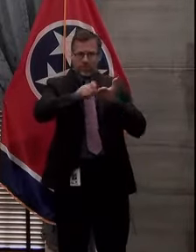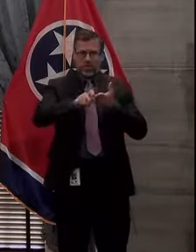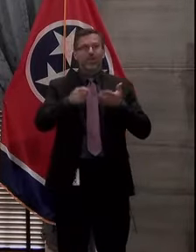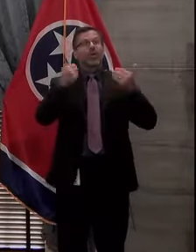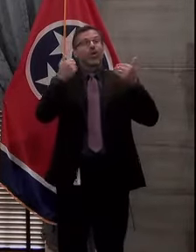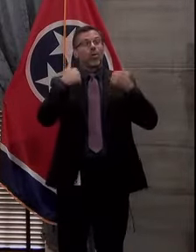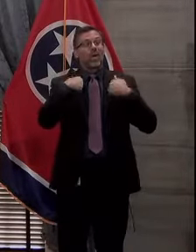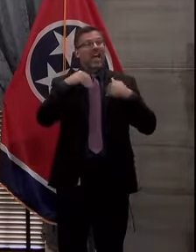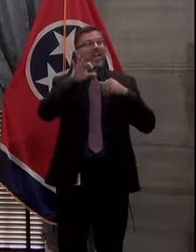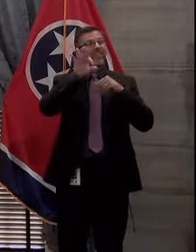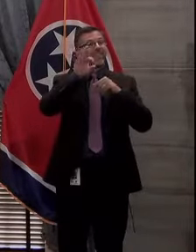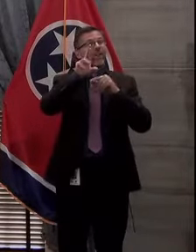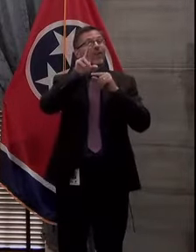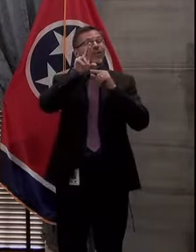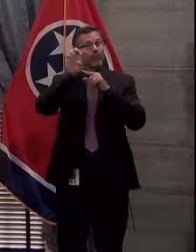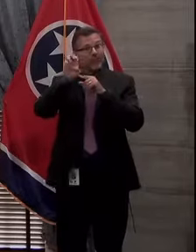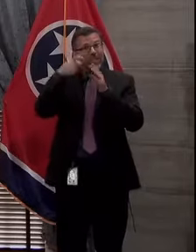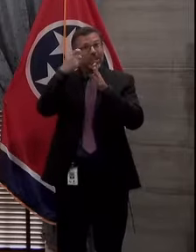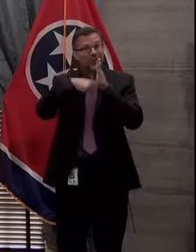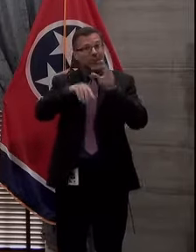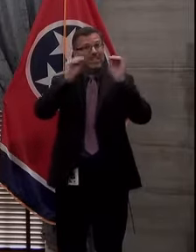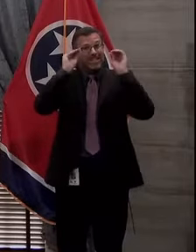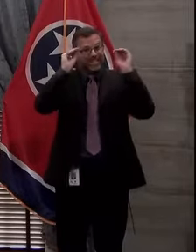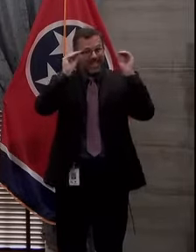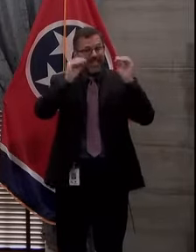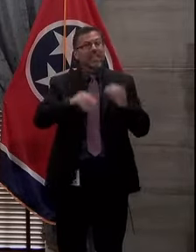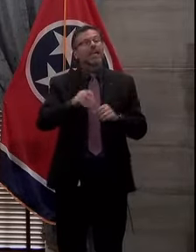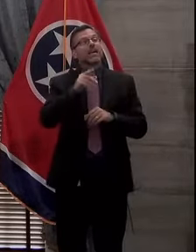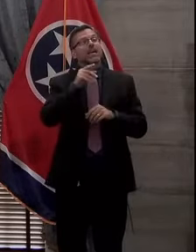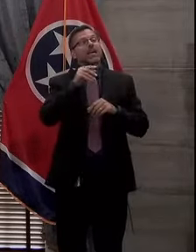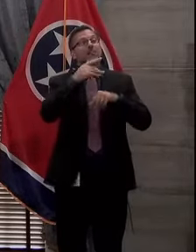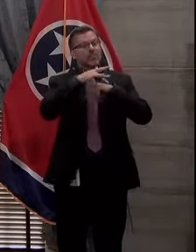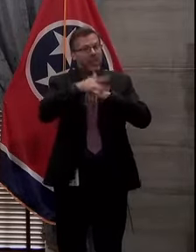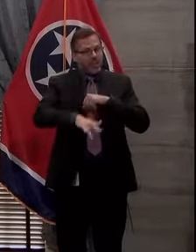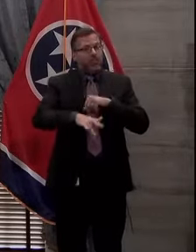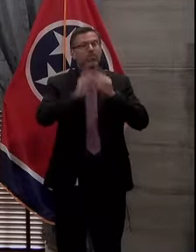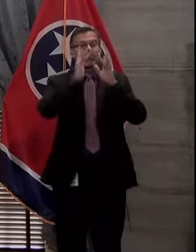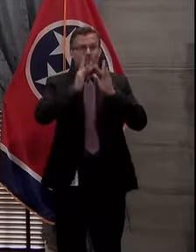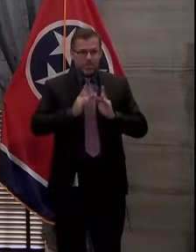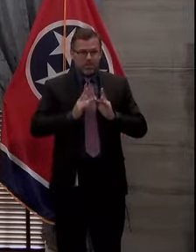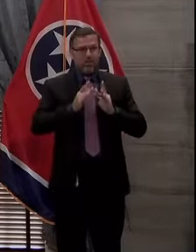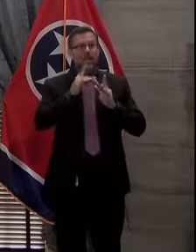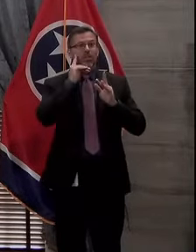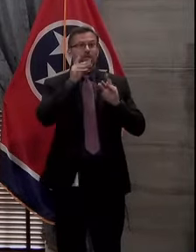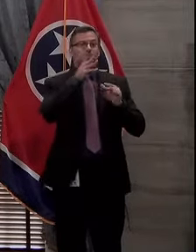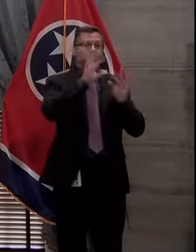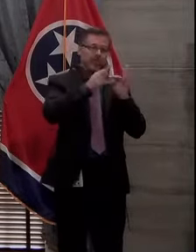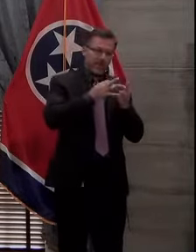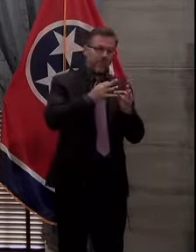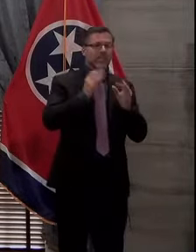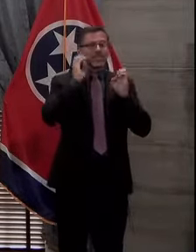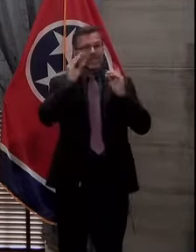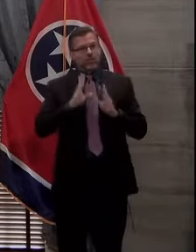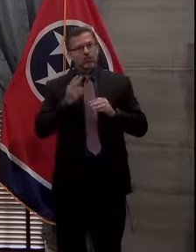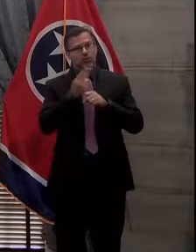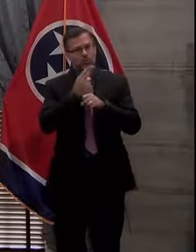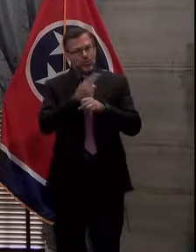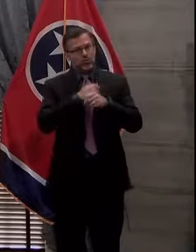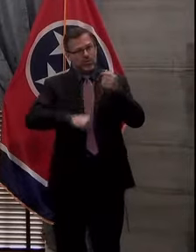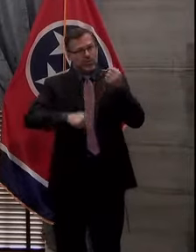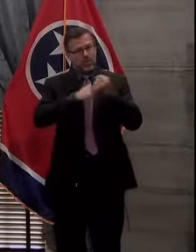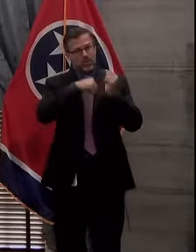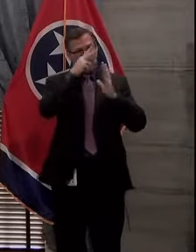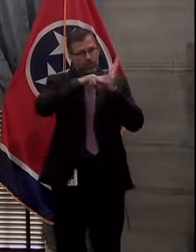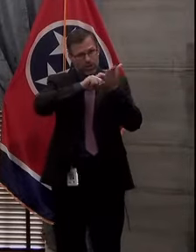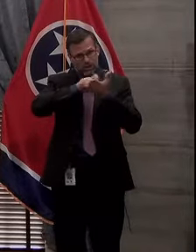free, completely free, online and optional resource and tool for families and educators to use, again, to support literacy